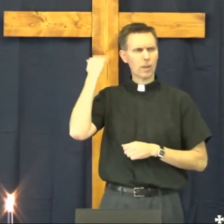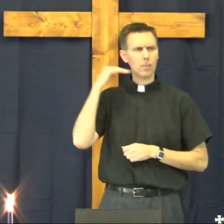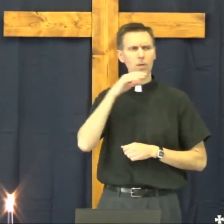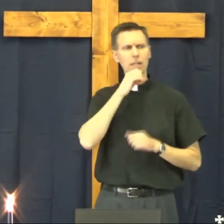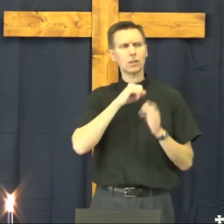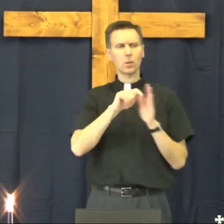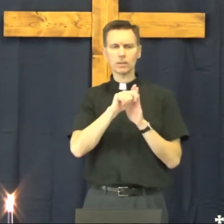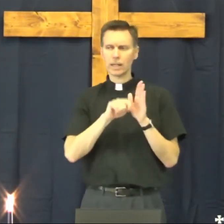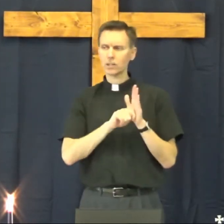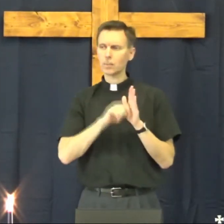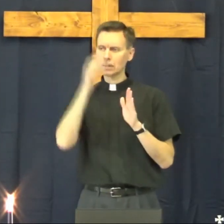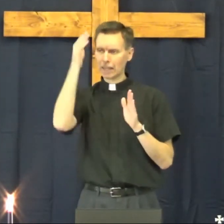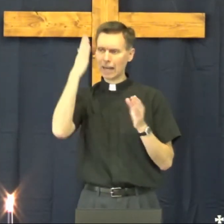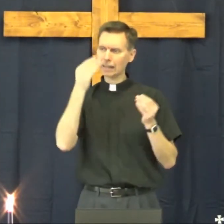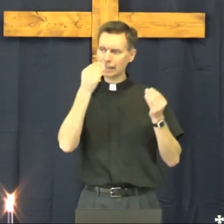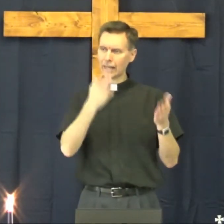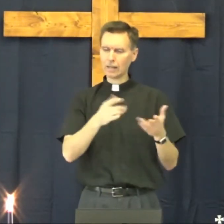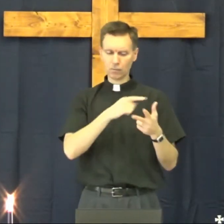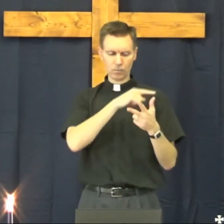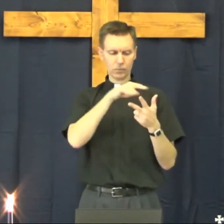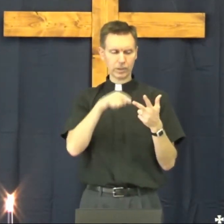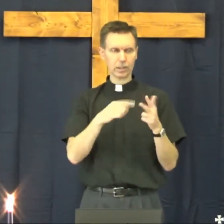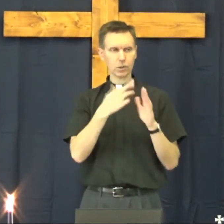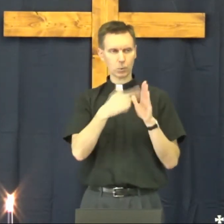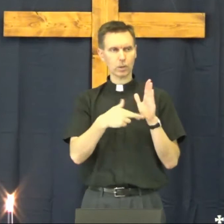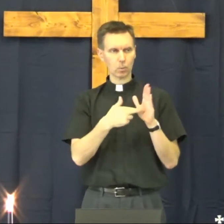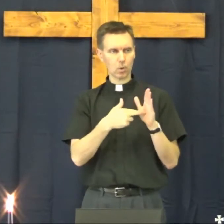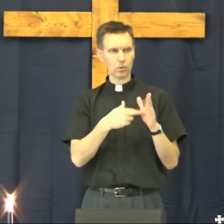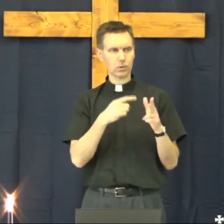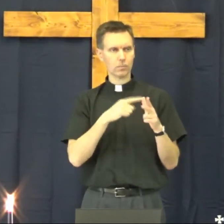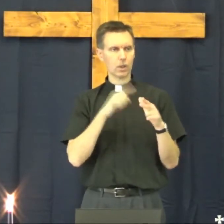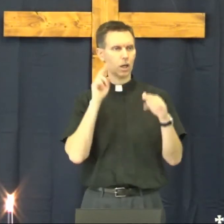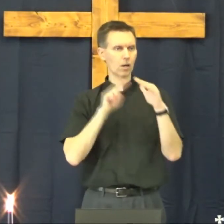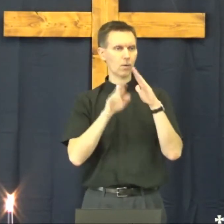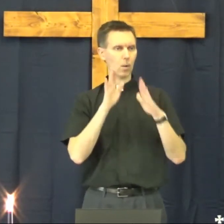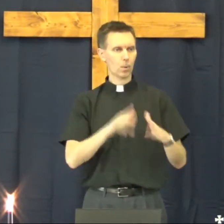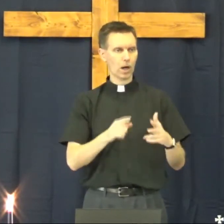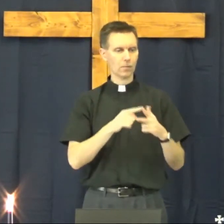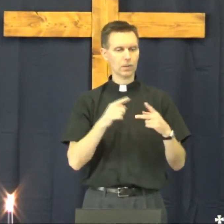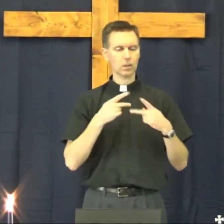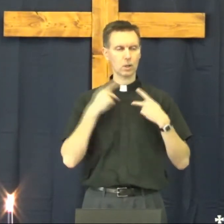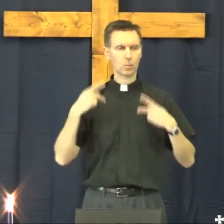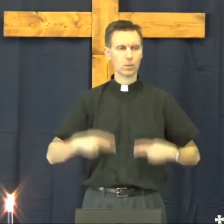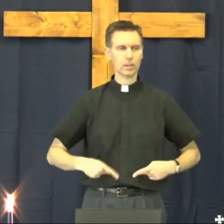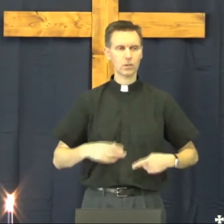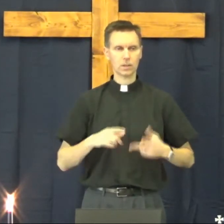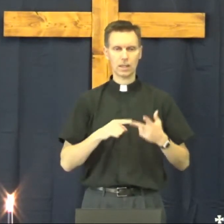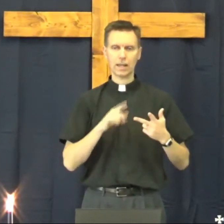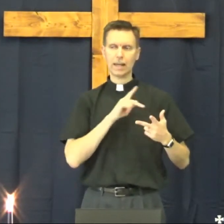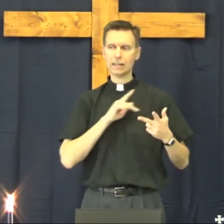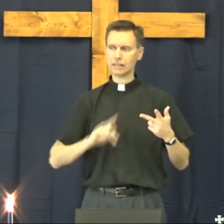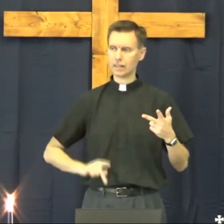Remember, in the Old Testament, God gave these three roles of prophet, priest, and king.